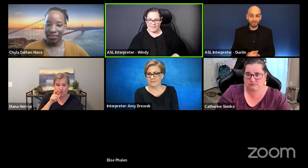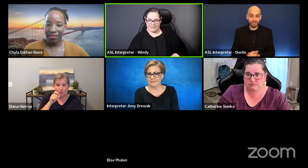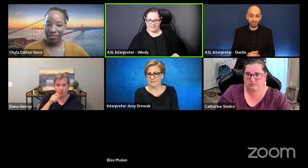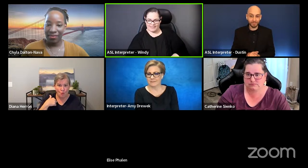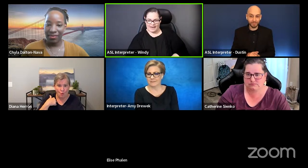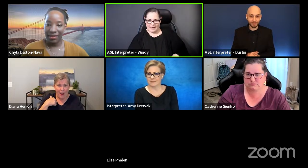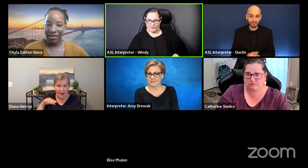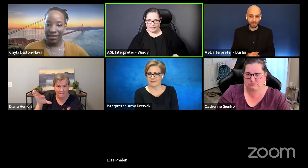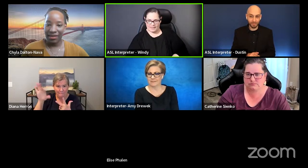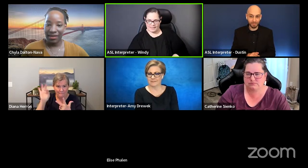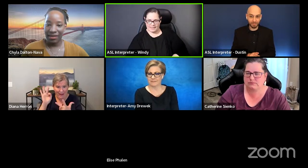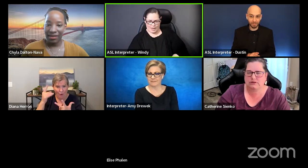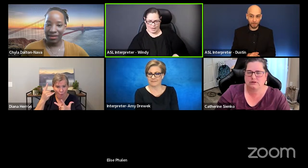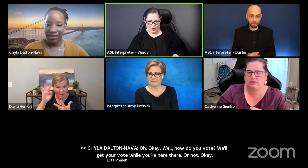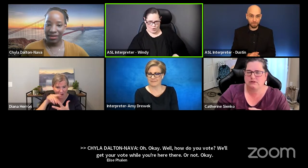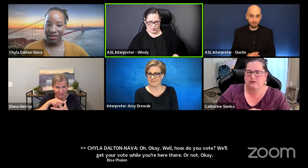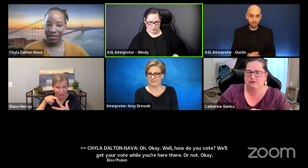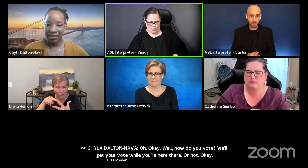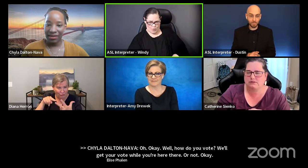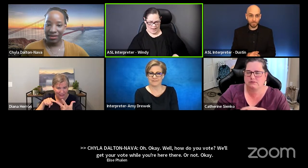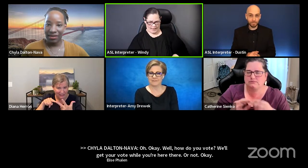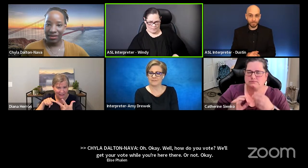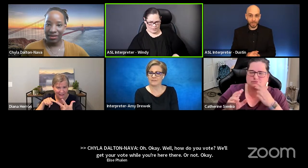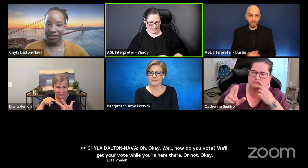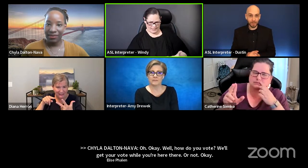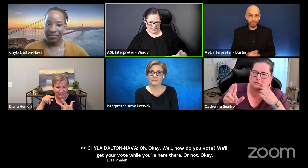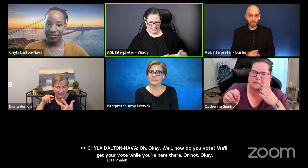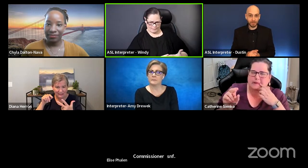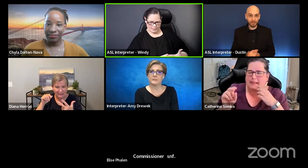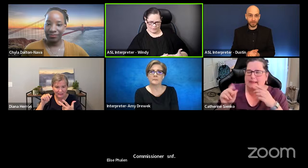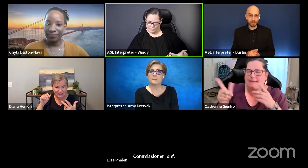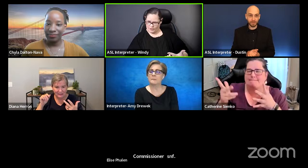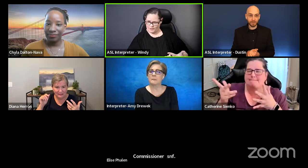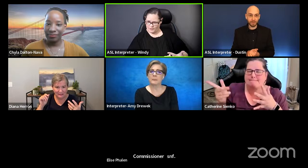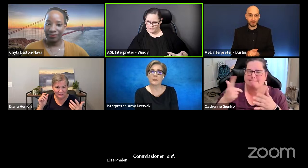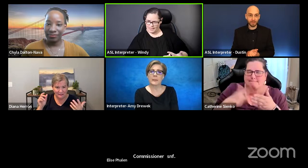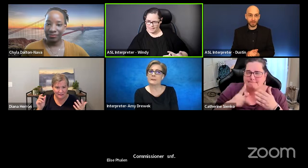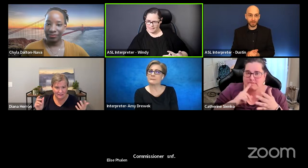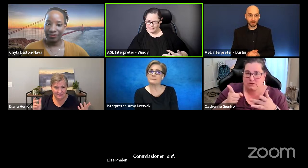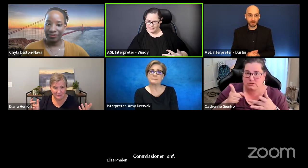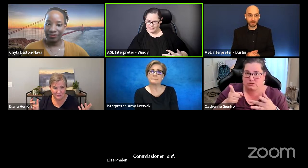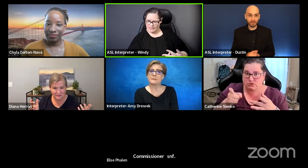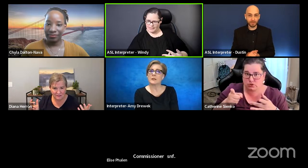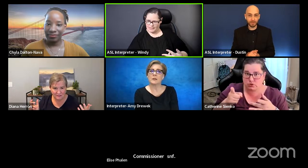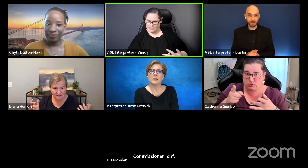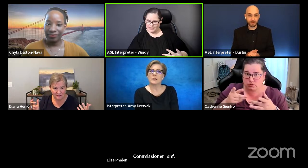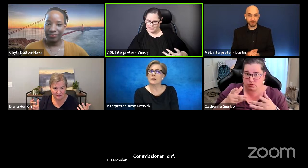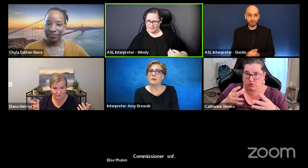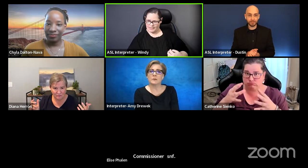So that means that I'm going to say which candidate I prefer of the 3?